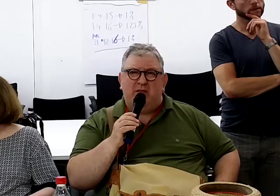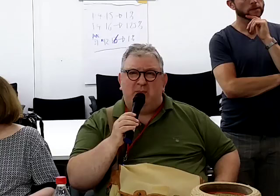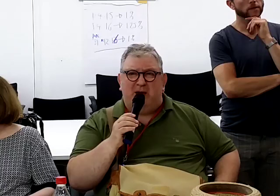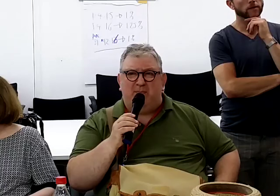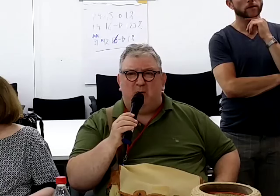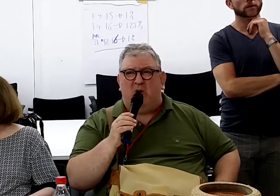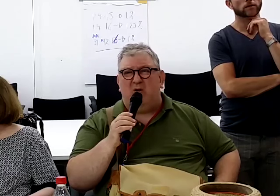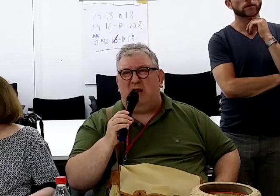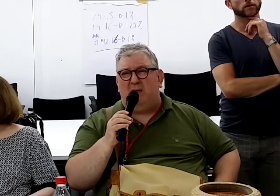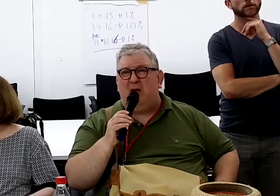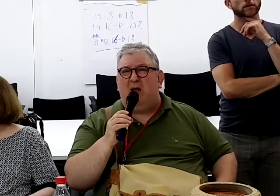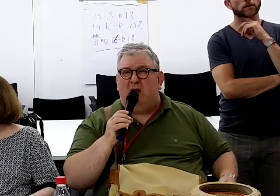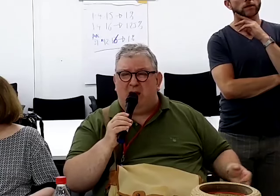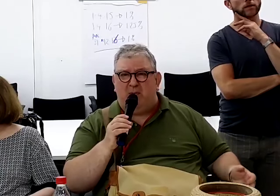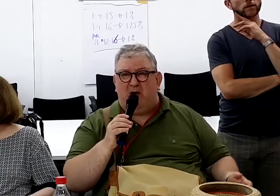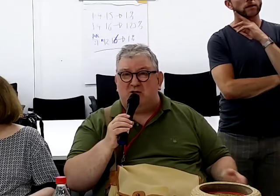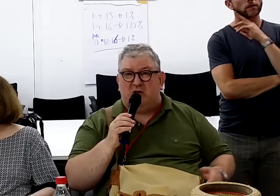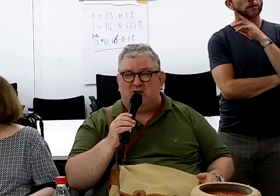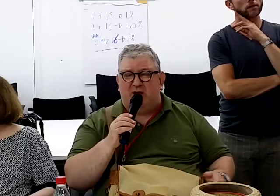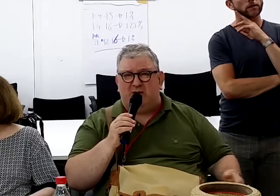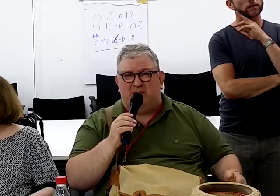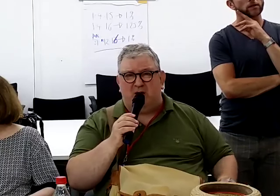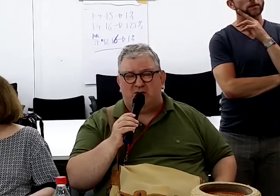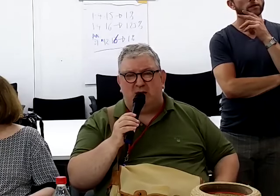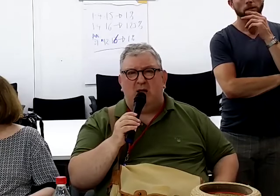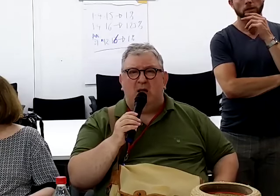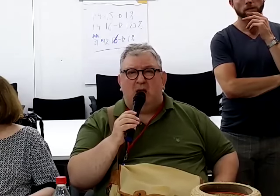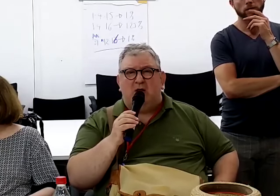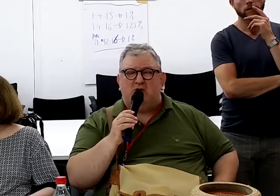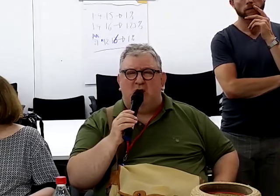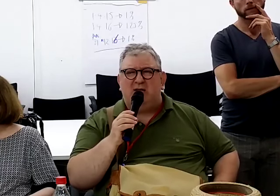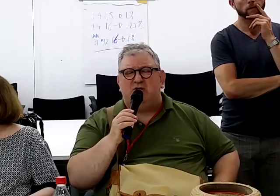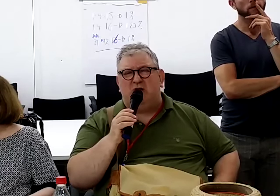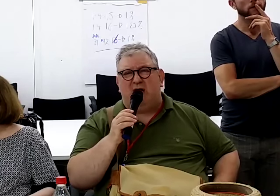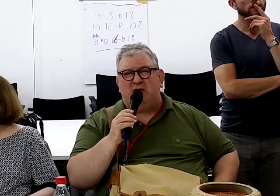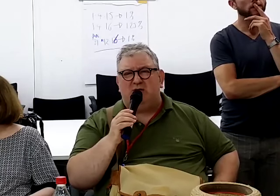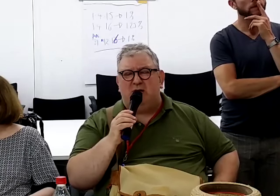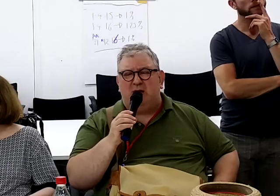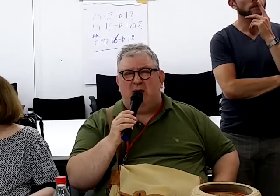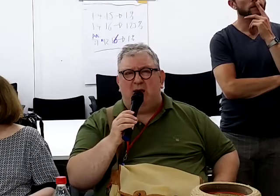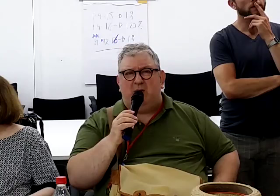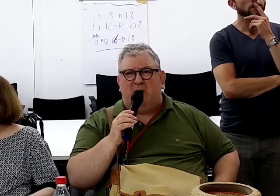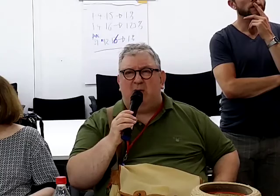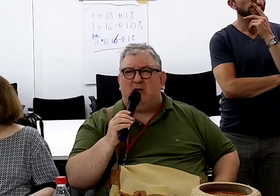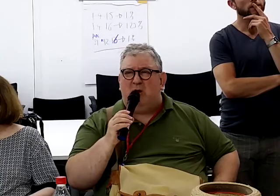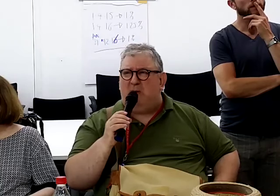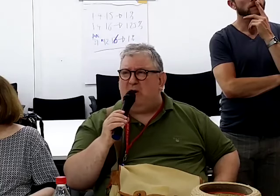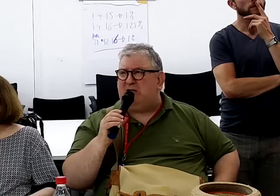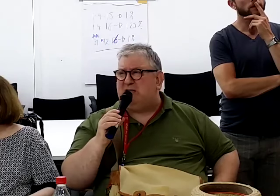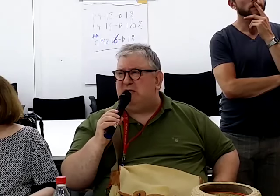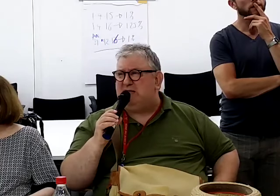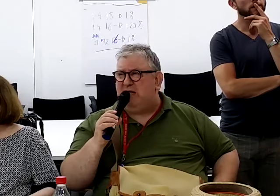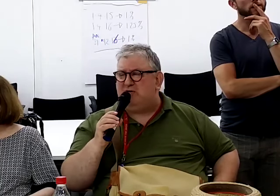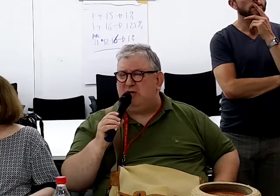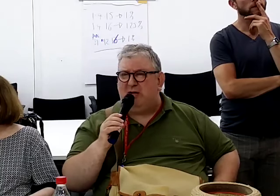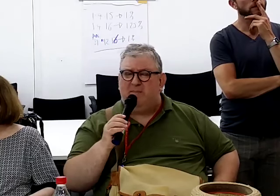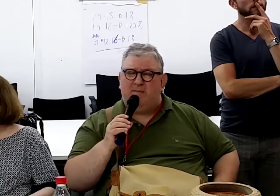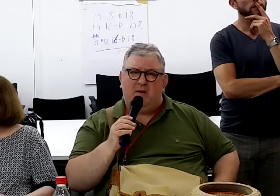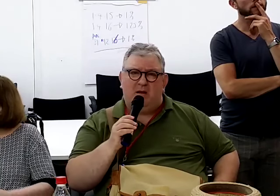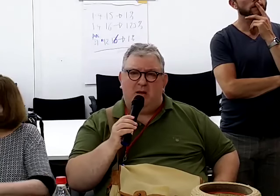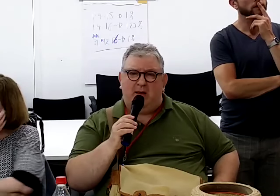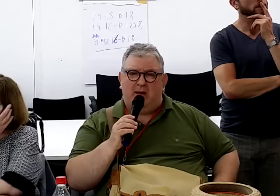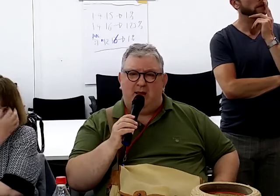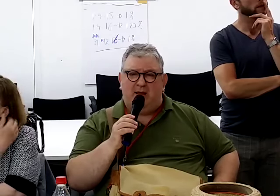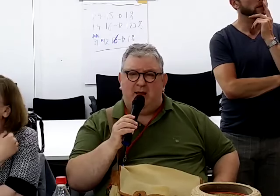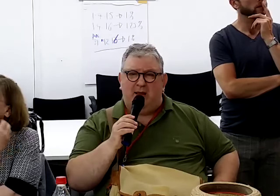like the people on the Labour Party, the Conservative Party. They're trying to change the way we do politics in this country.